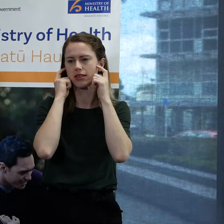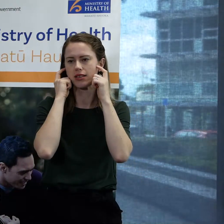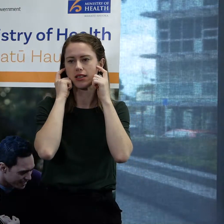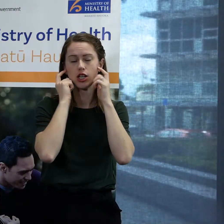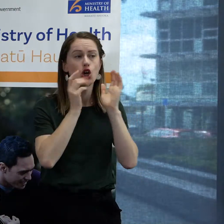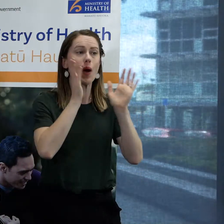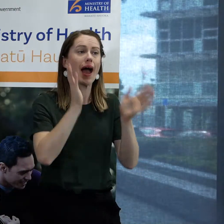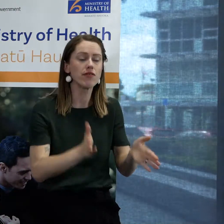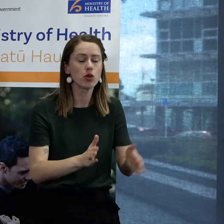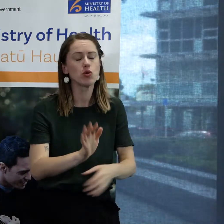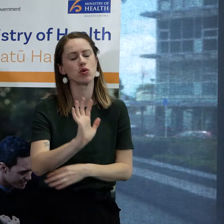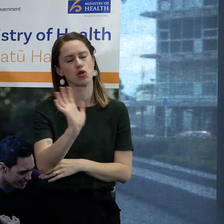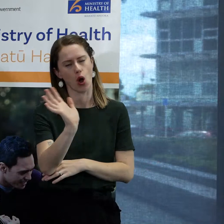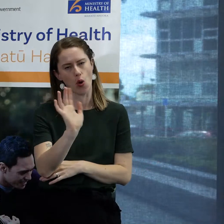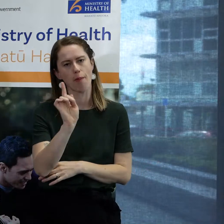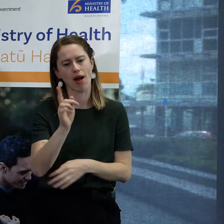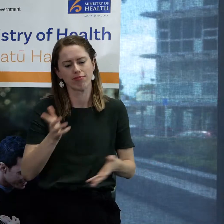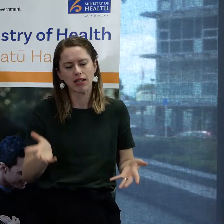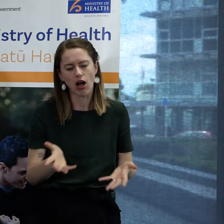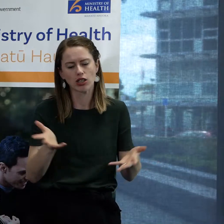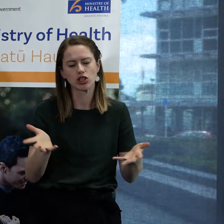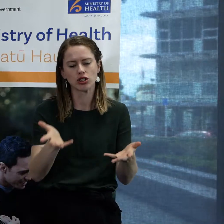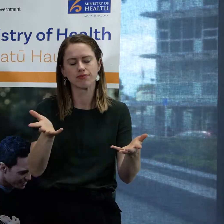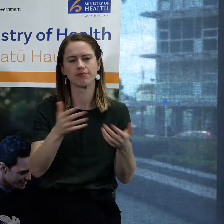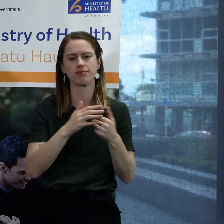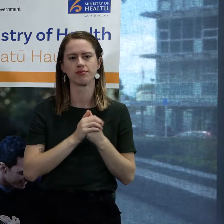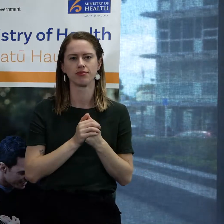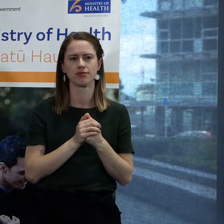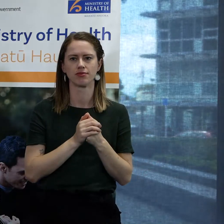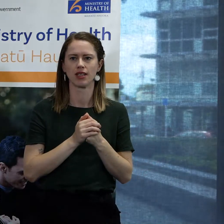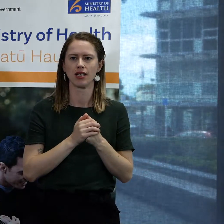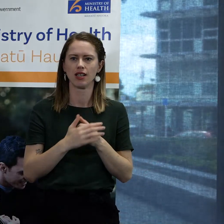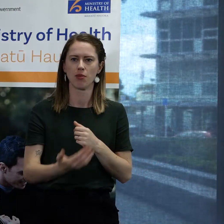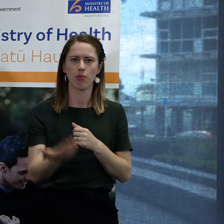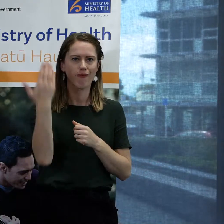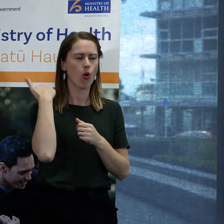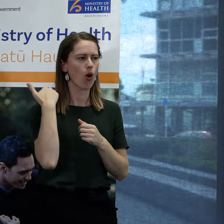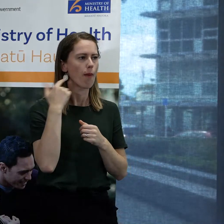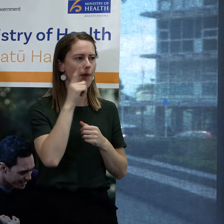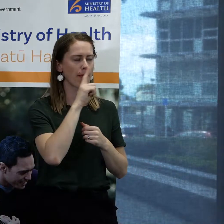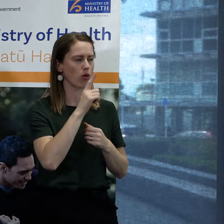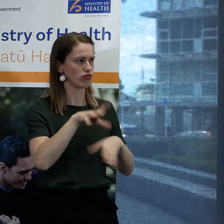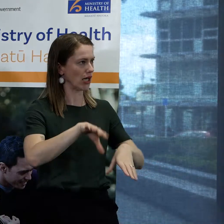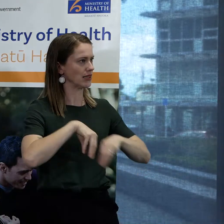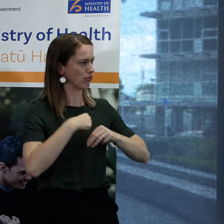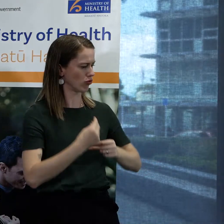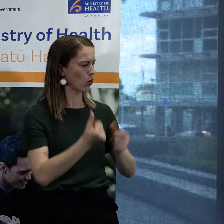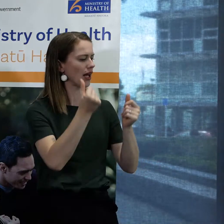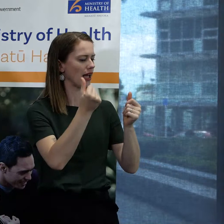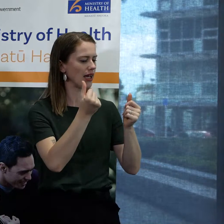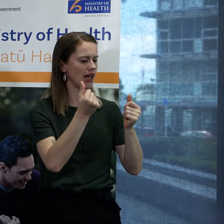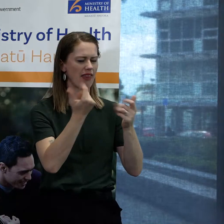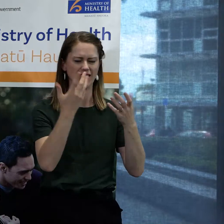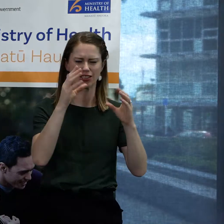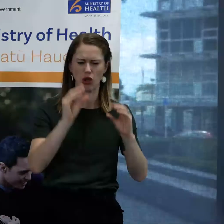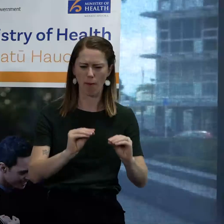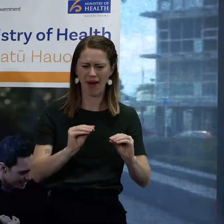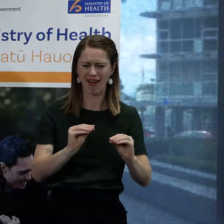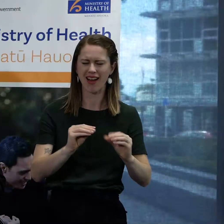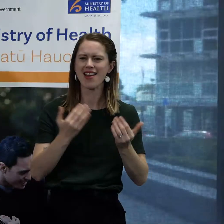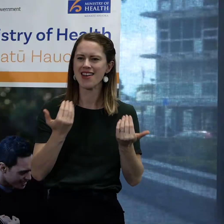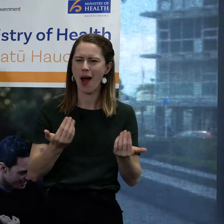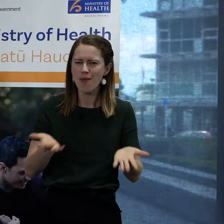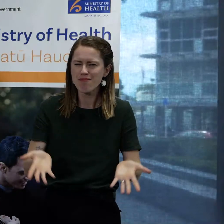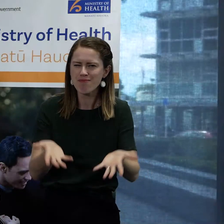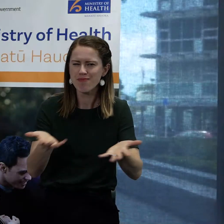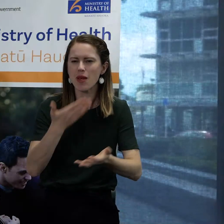it's not compulsory. And we've done it before, and how quickly everyone took that up. And it's amazing how quickly we stopped using them. Now's the time, I